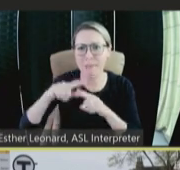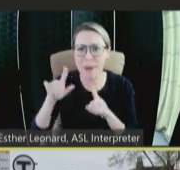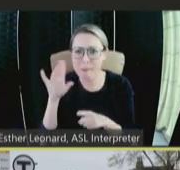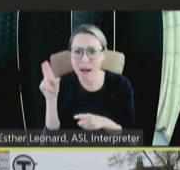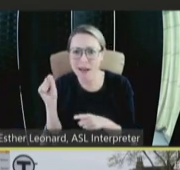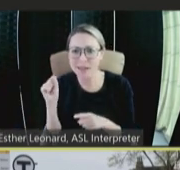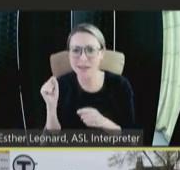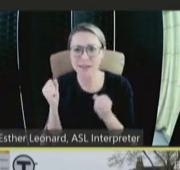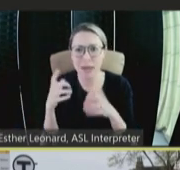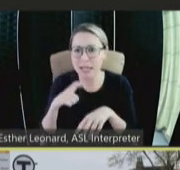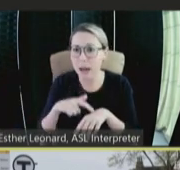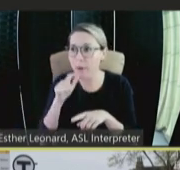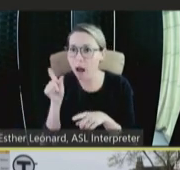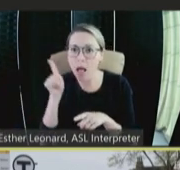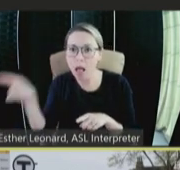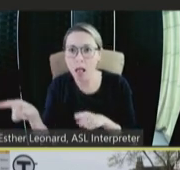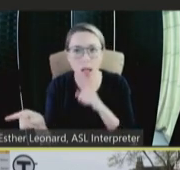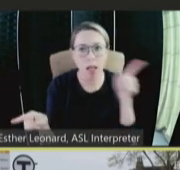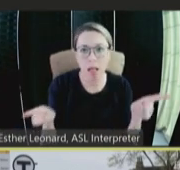transit as it is today.